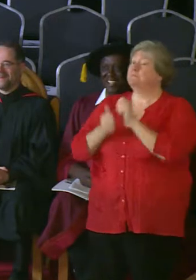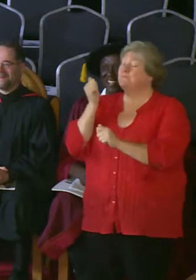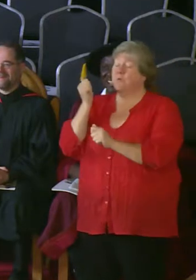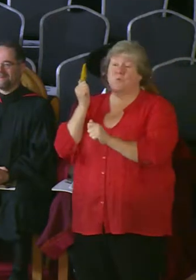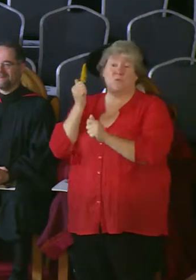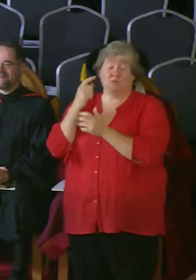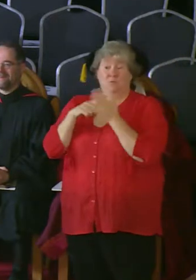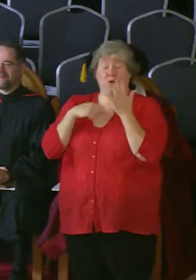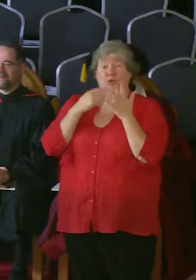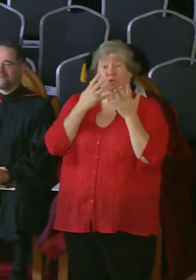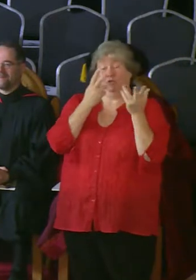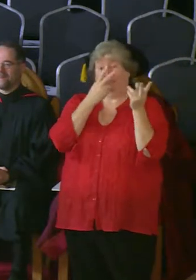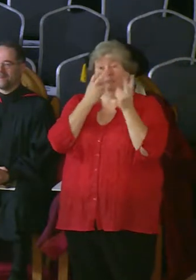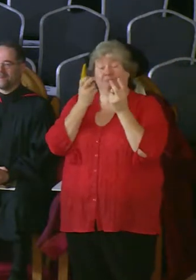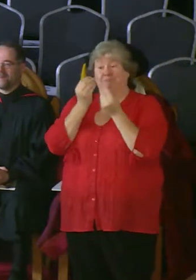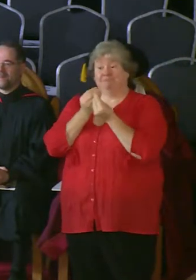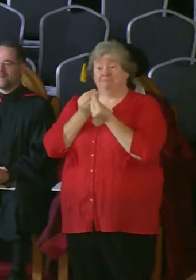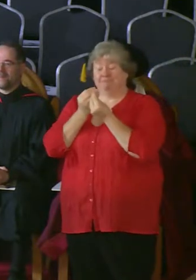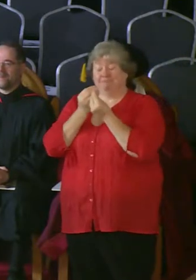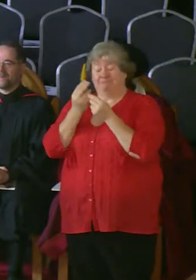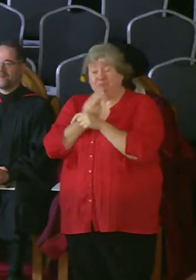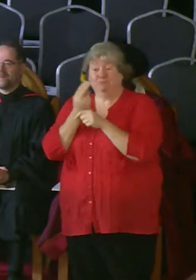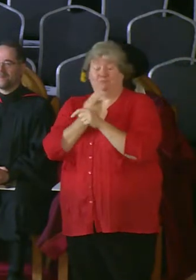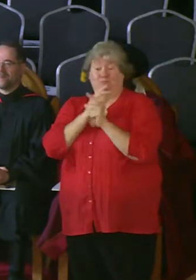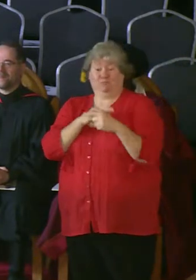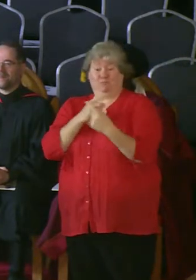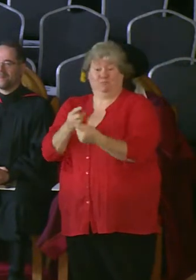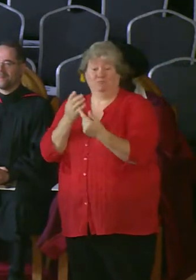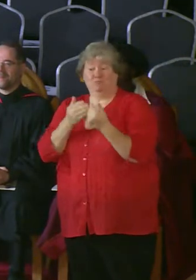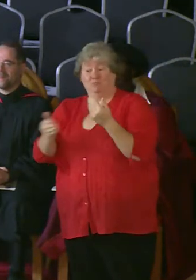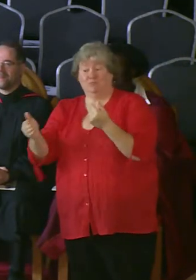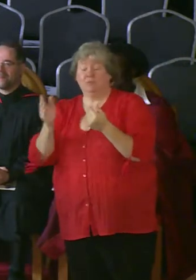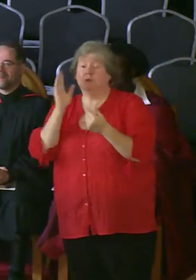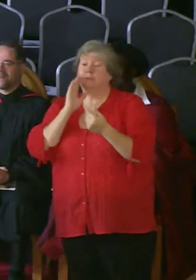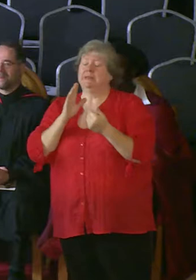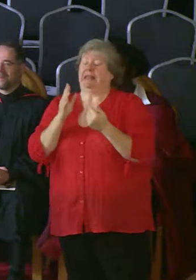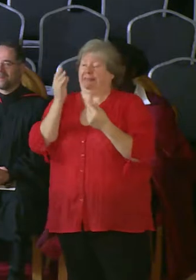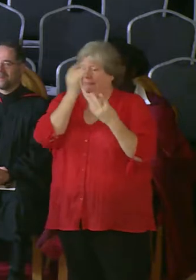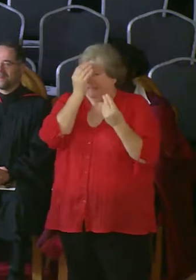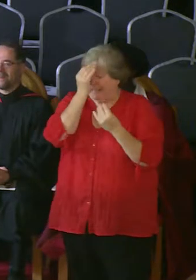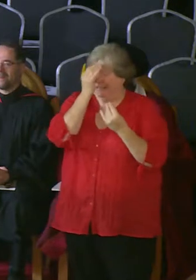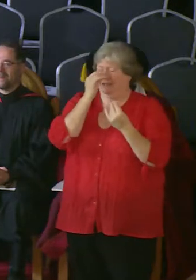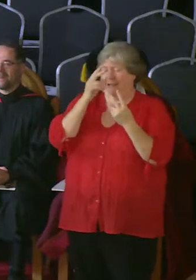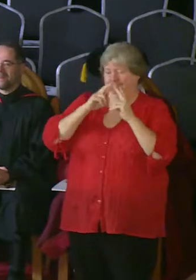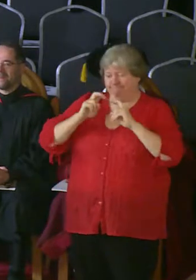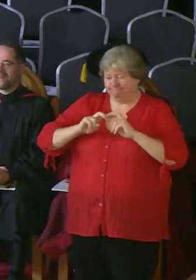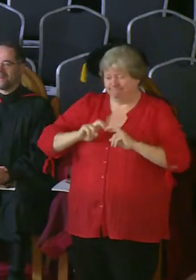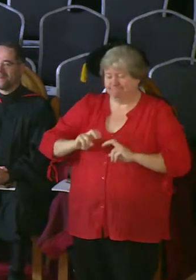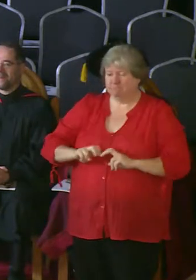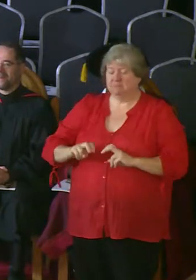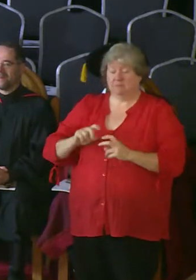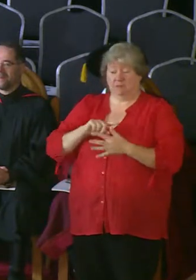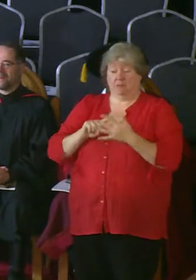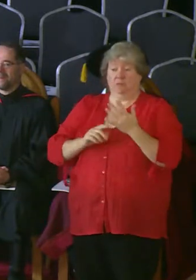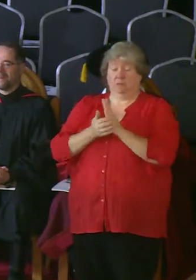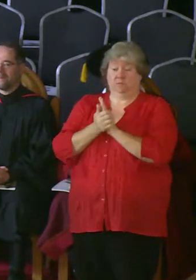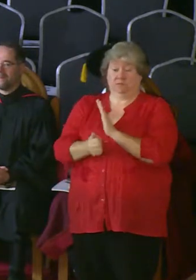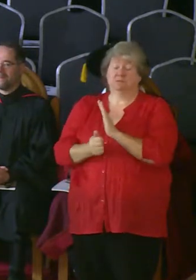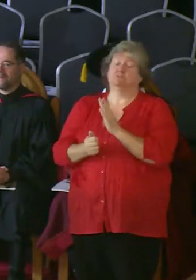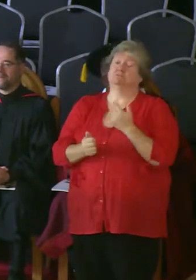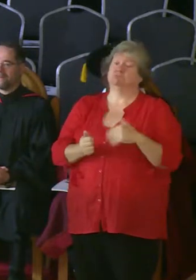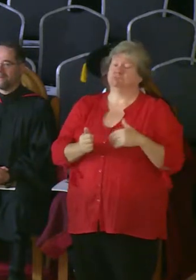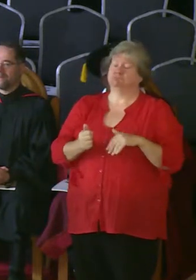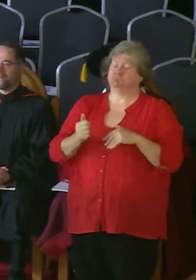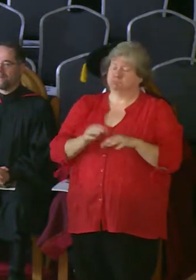broader than this: the ability to solve problems and to think critically. These are skills that will be valuable throughout your